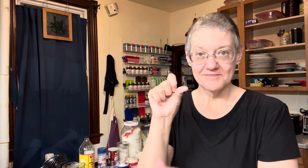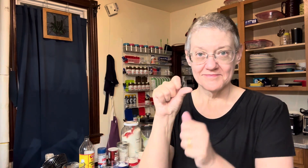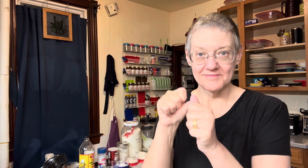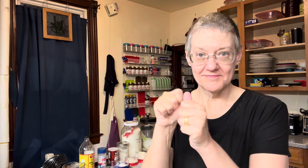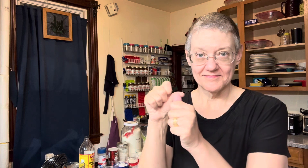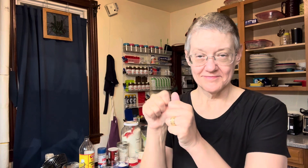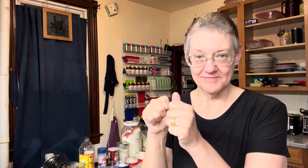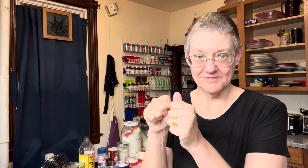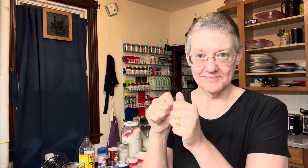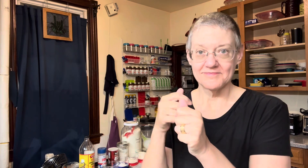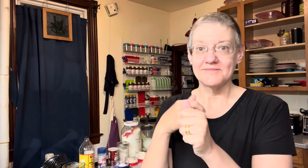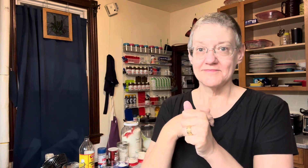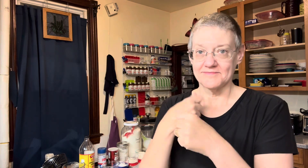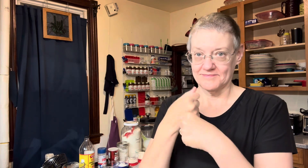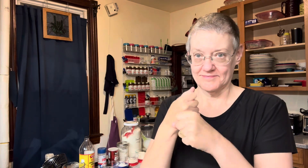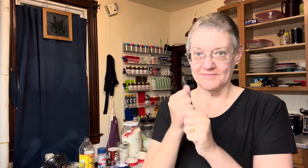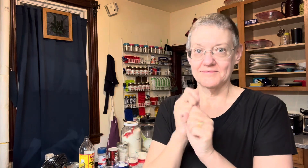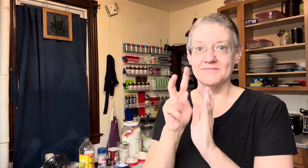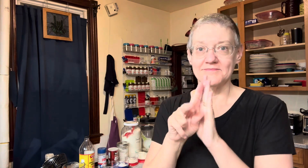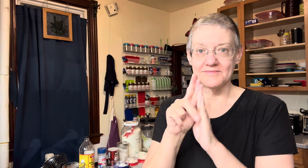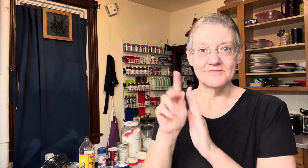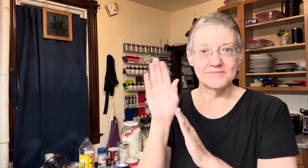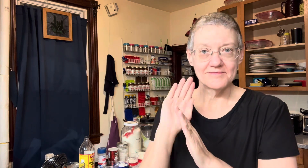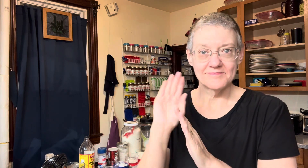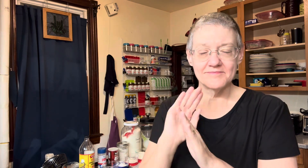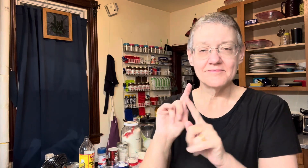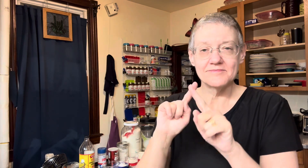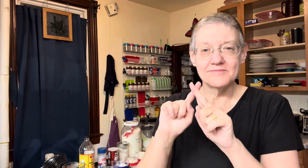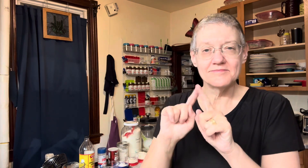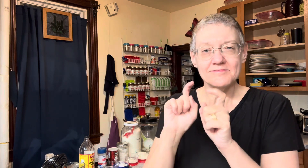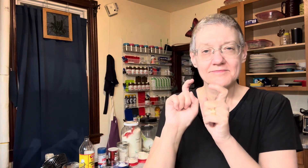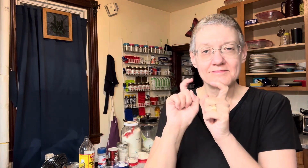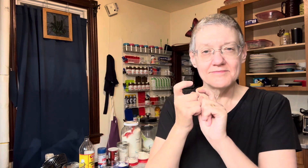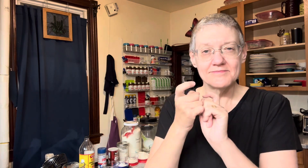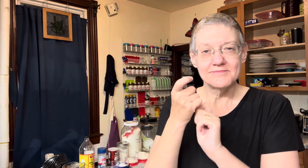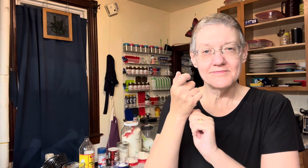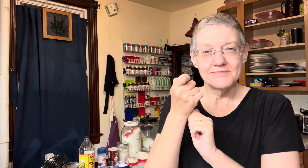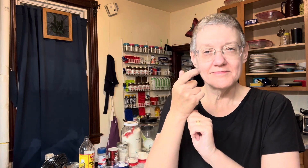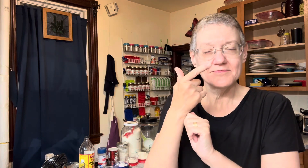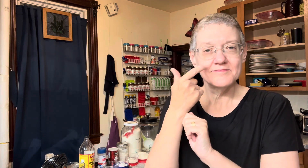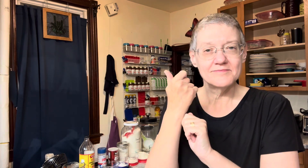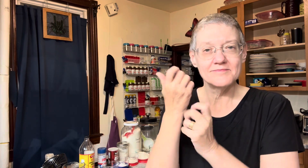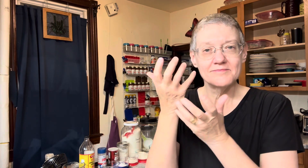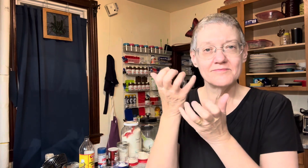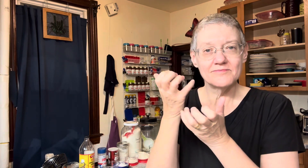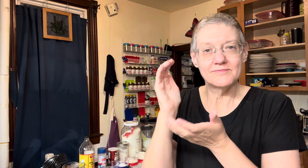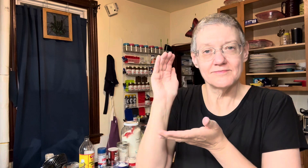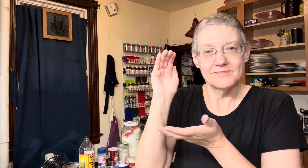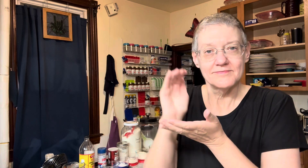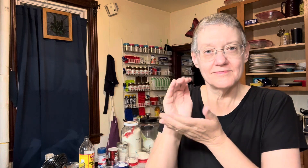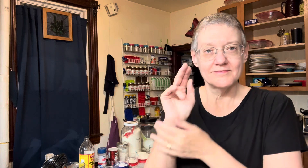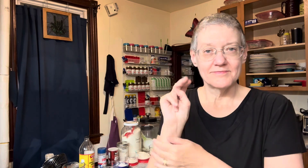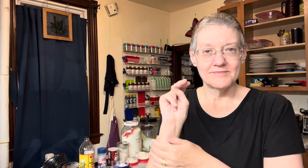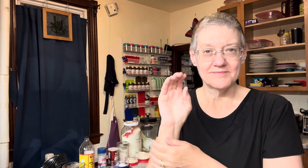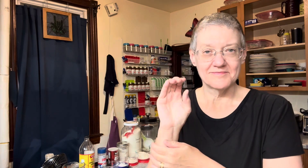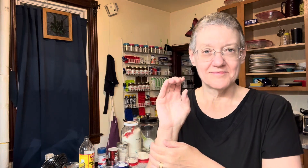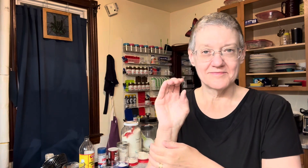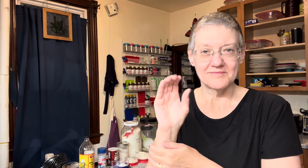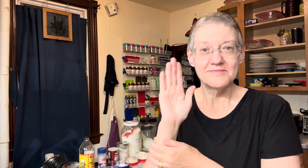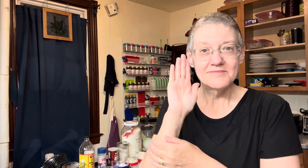of net carbs each. I've made this video in the past, but I've changed the recipe because I wanted to make a lower net